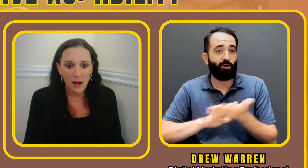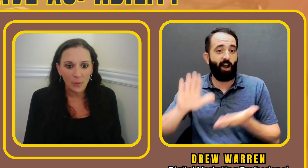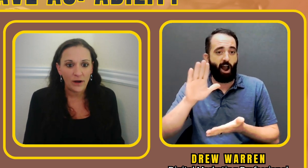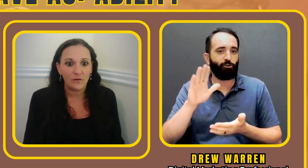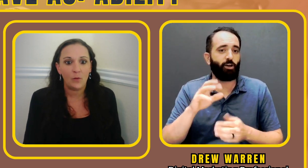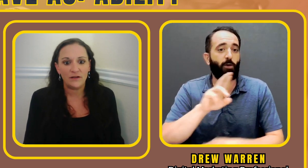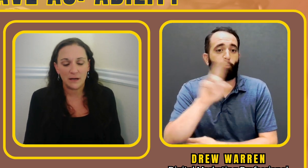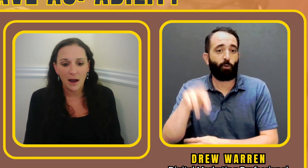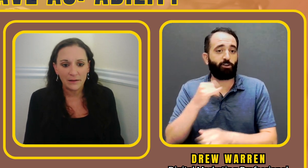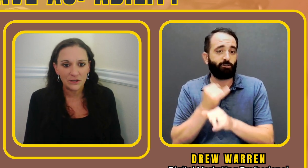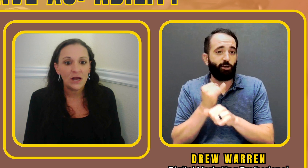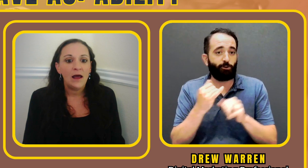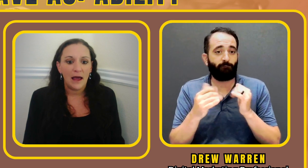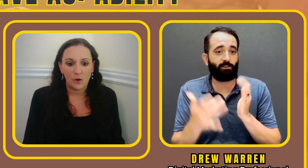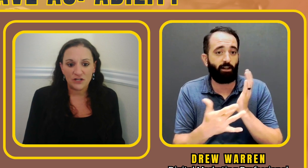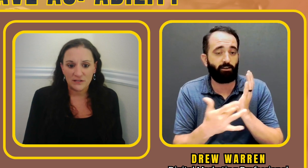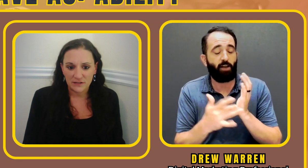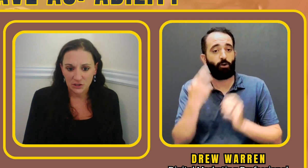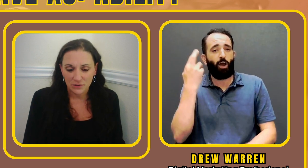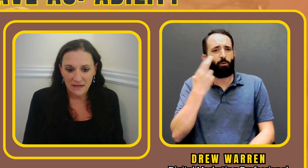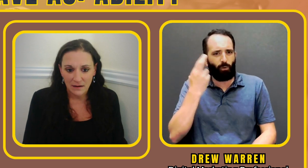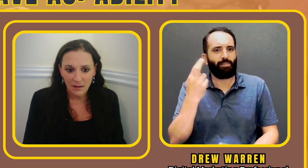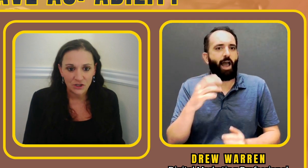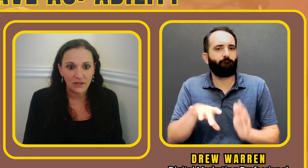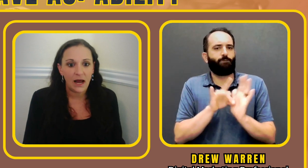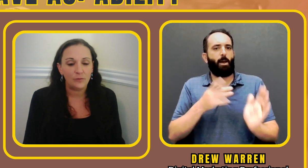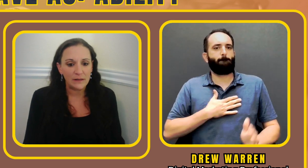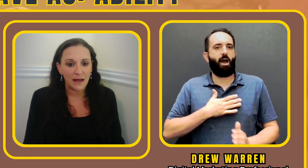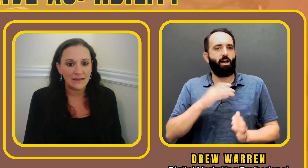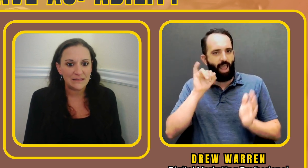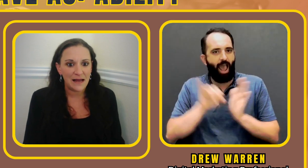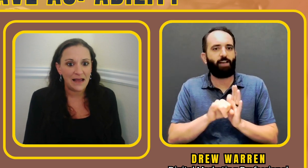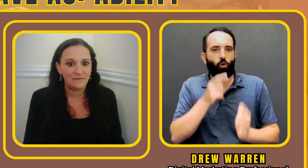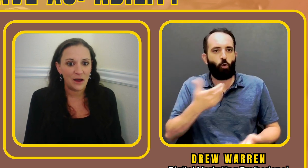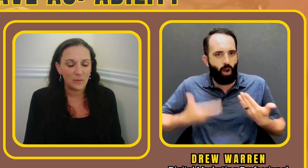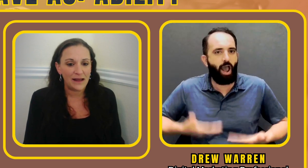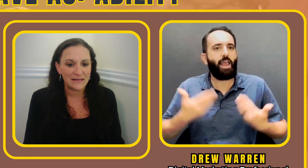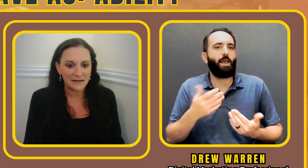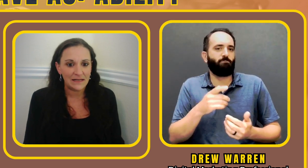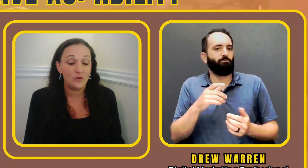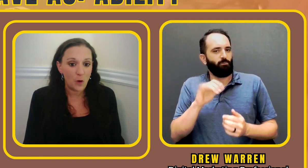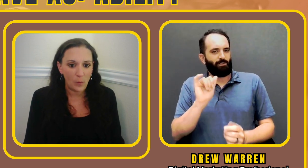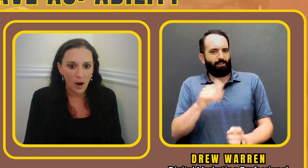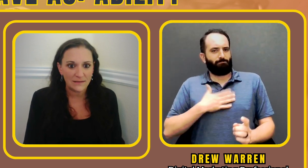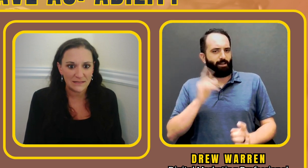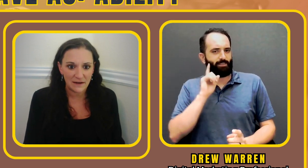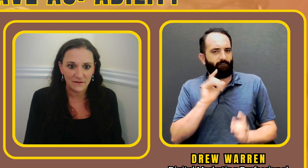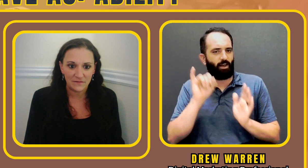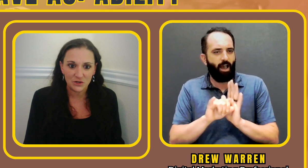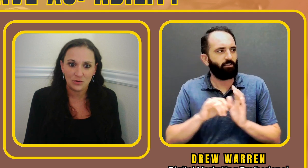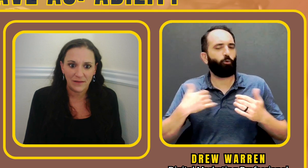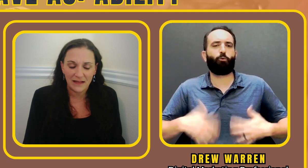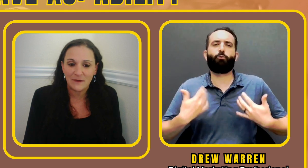later on, whenever I went to college, at Rochester Institute of Technology, I realized that I found my identity, who I was as a